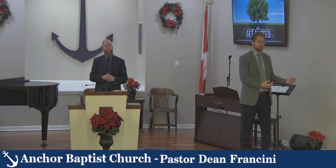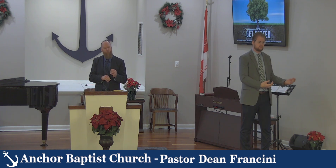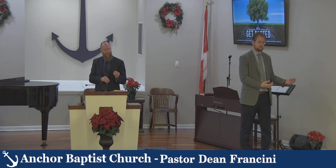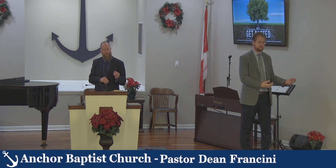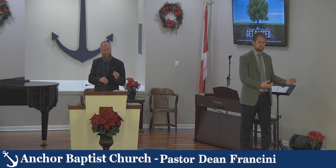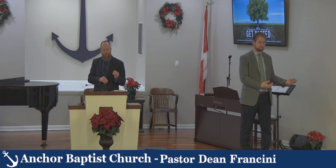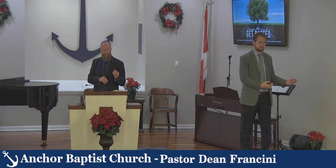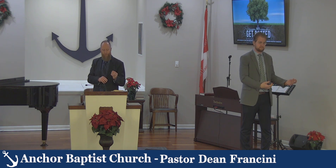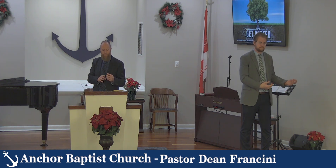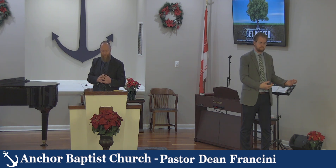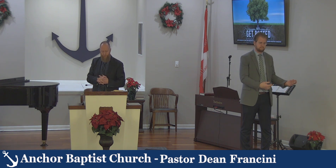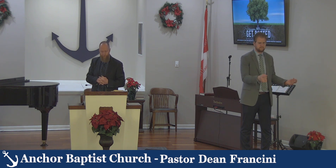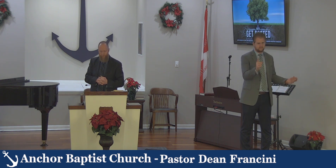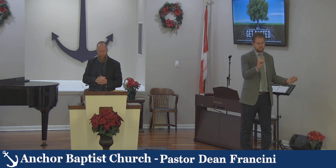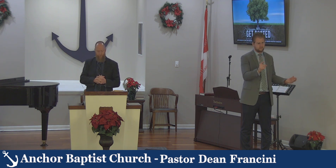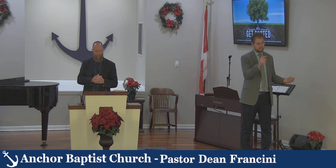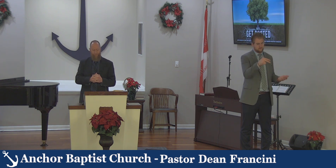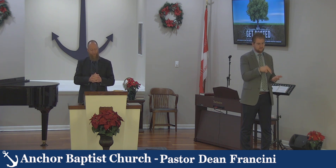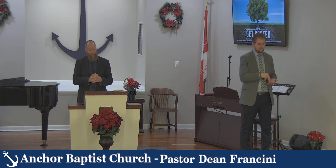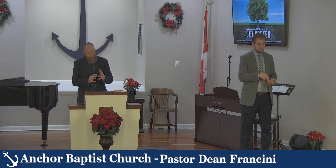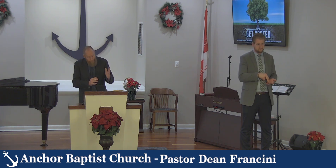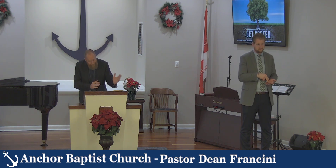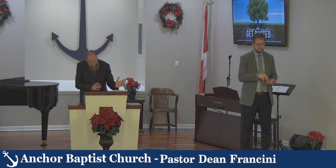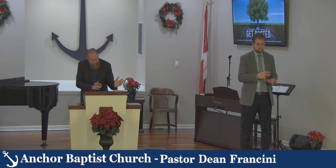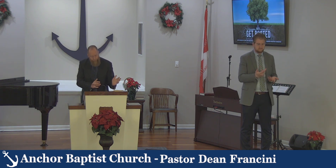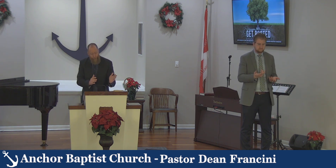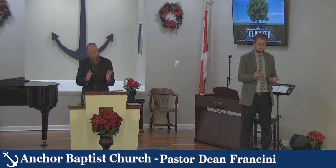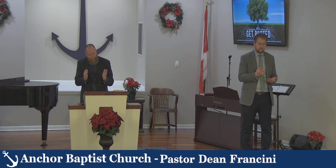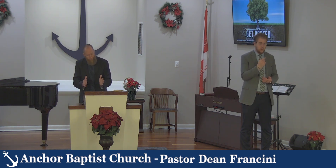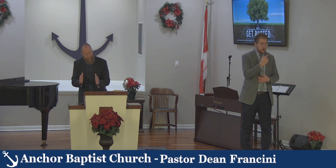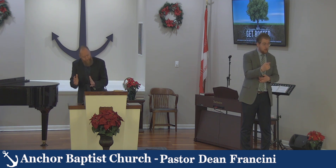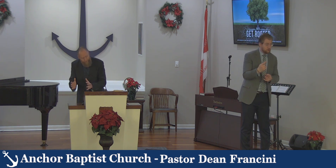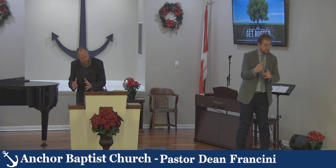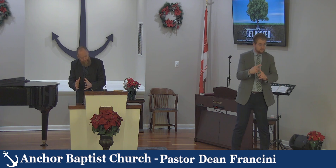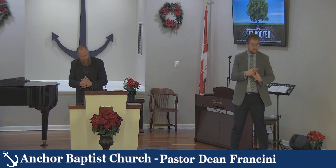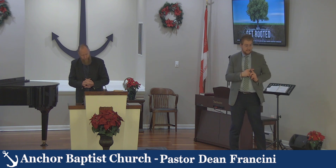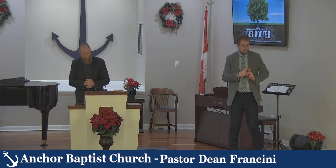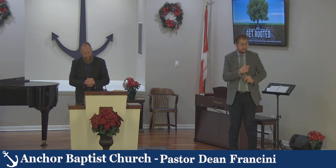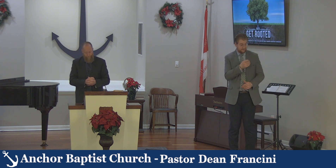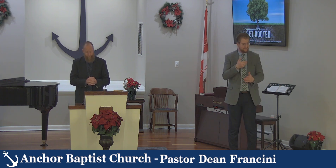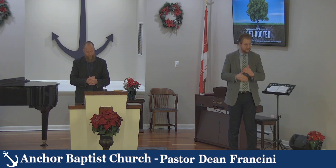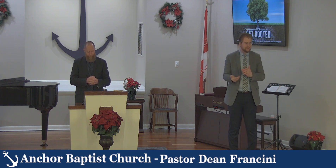Where do you stand? Are you saved? Are you born again?